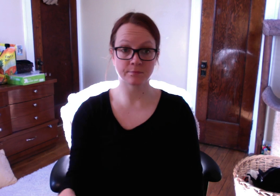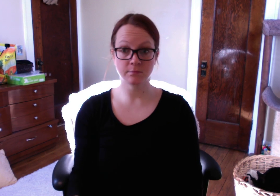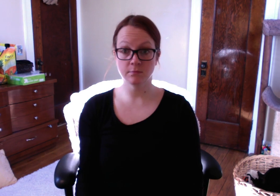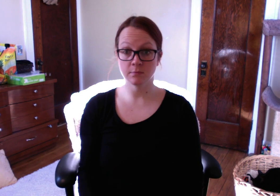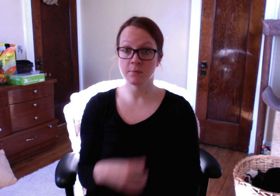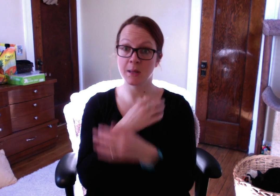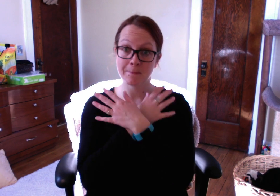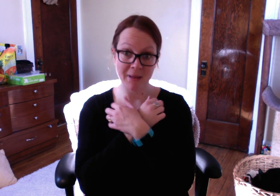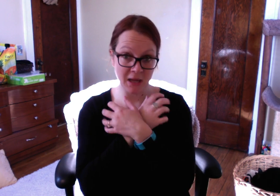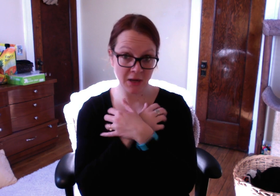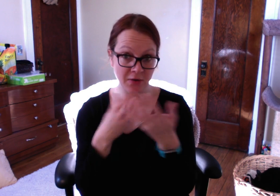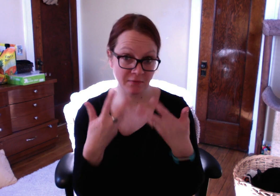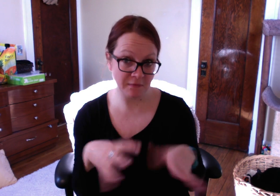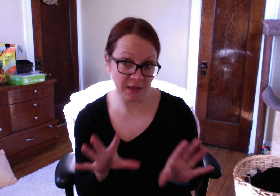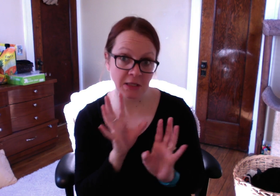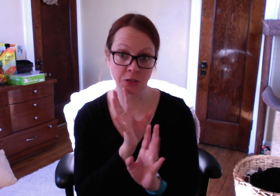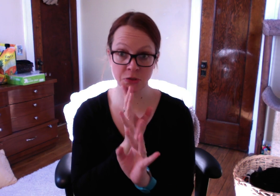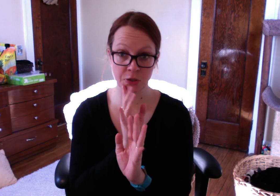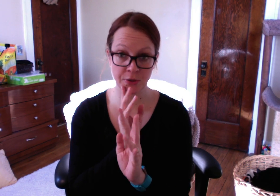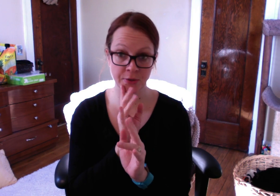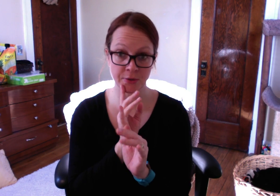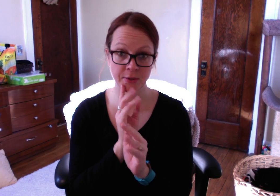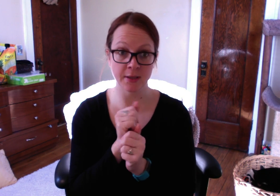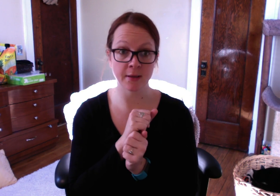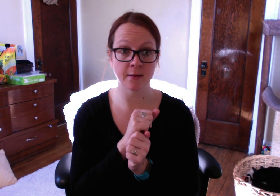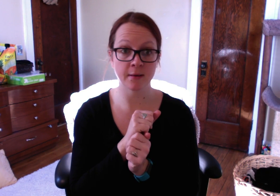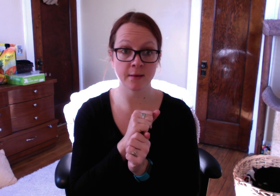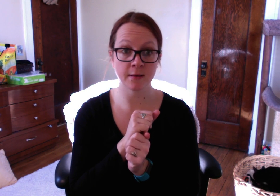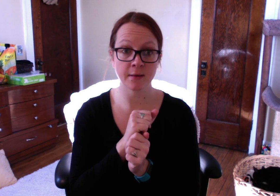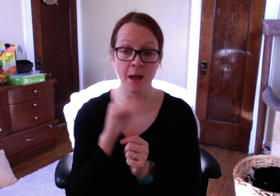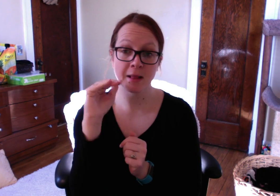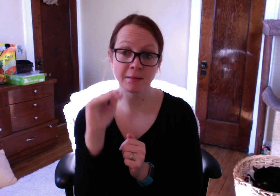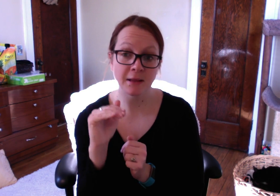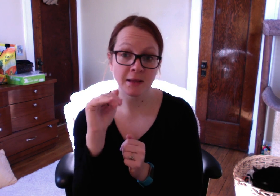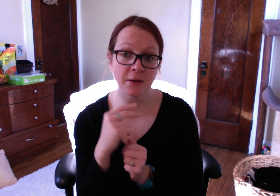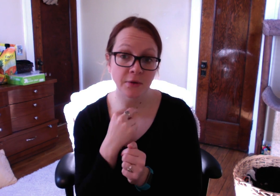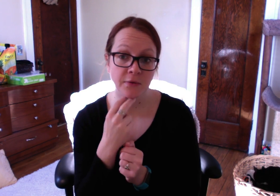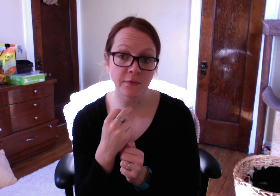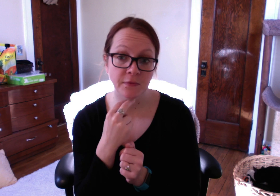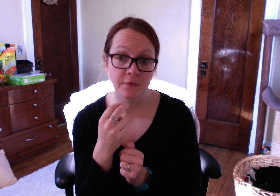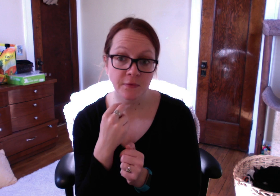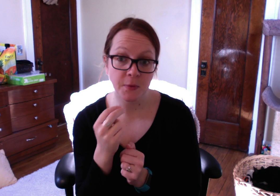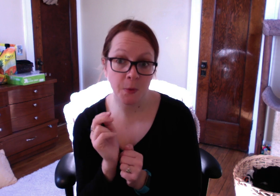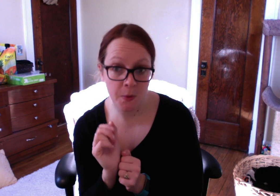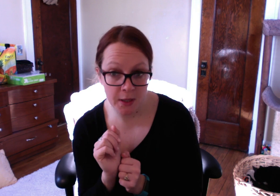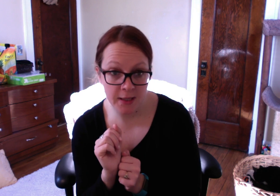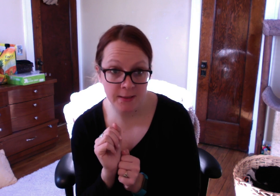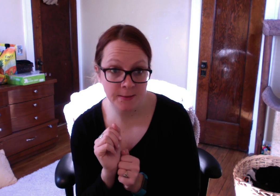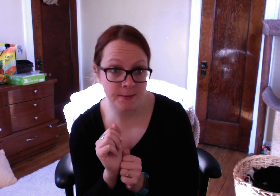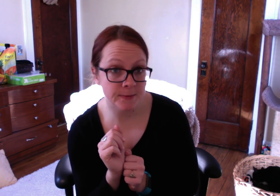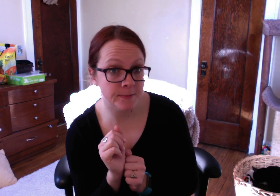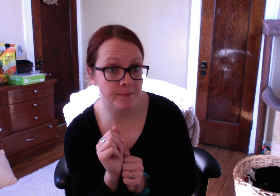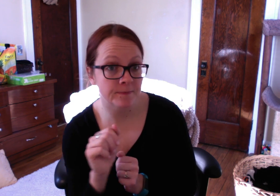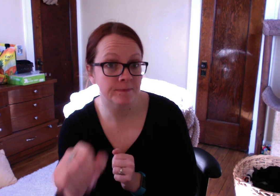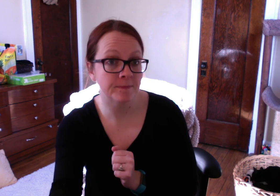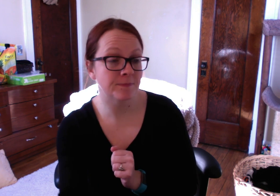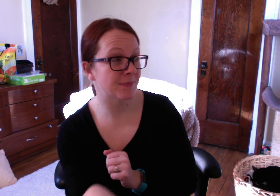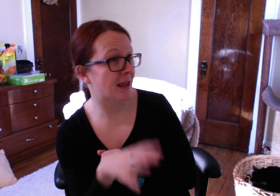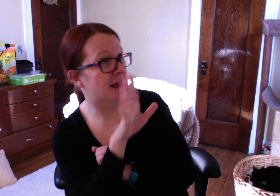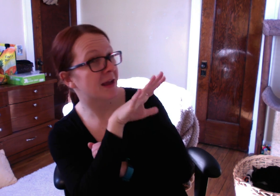As soon as Bear said those words, a little voice spoke up from the ground. Can you